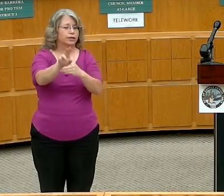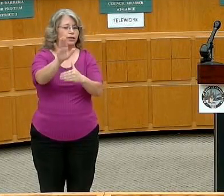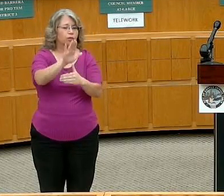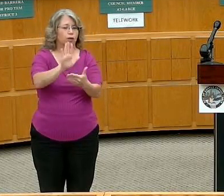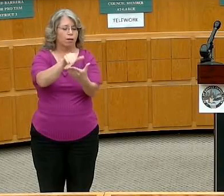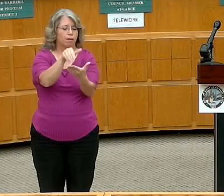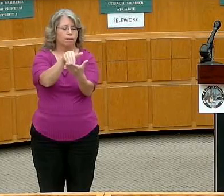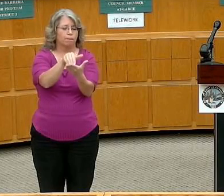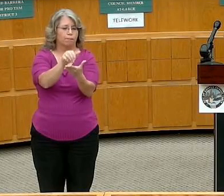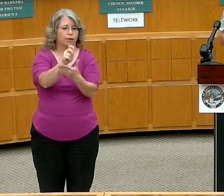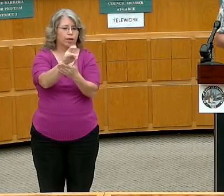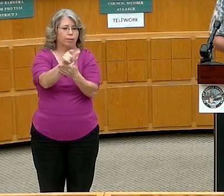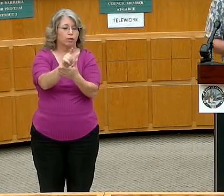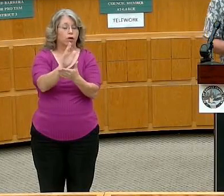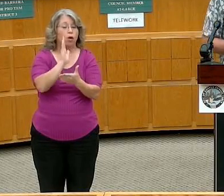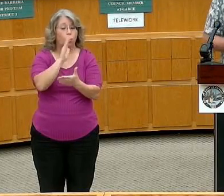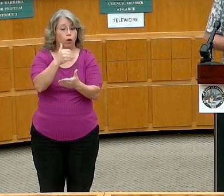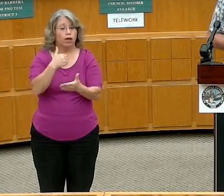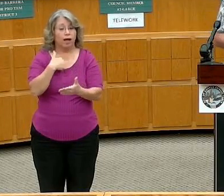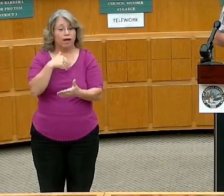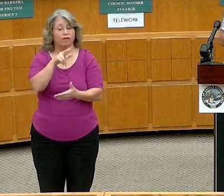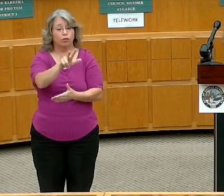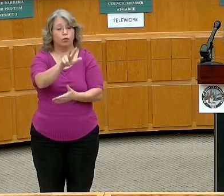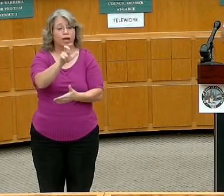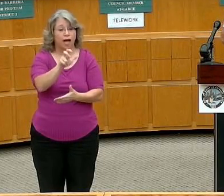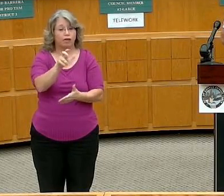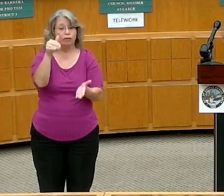about 300,000 cases of